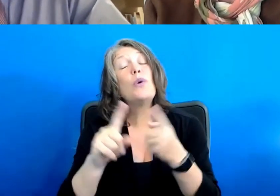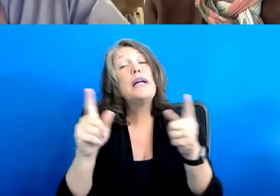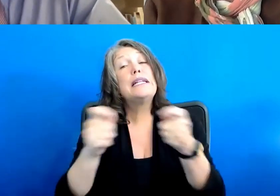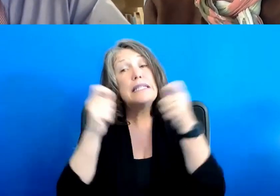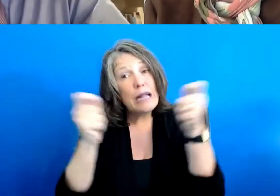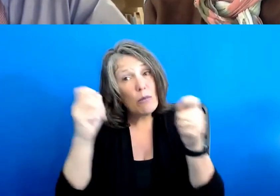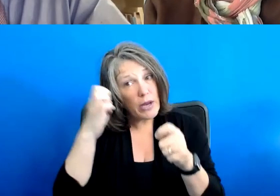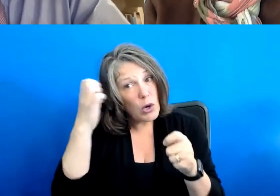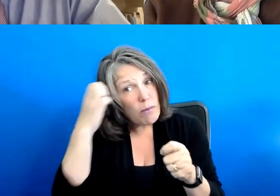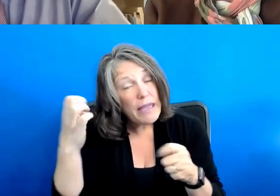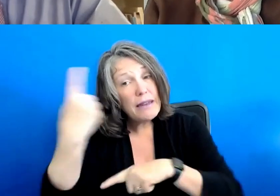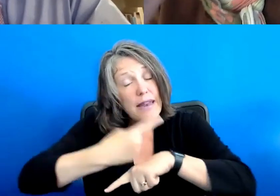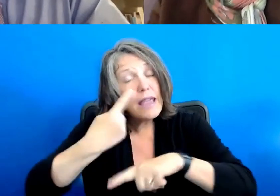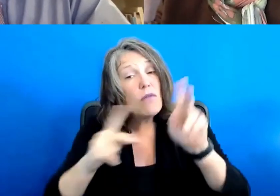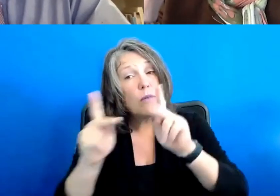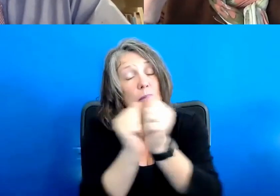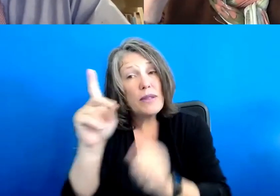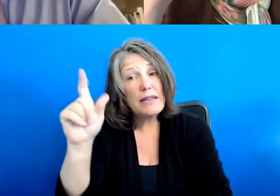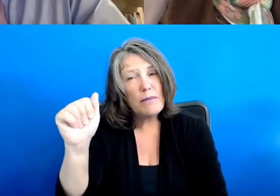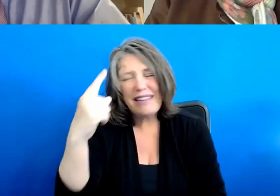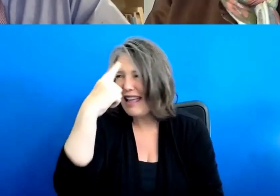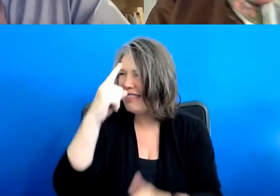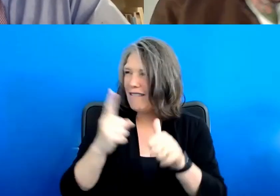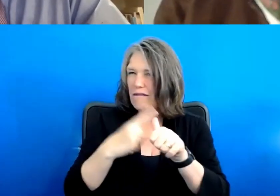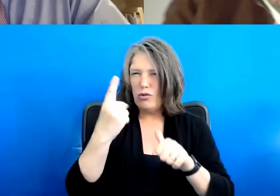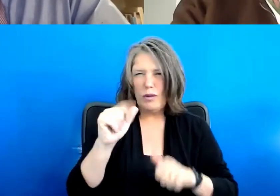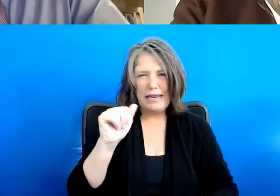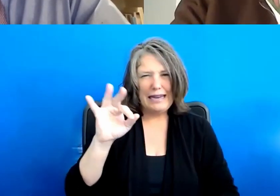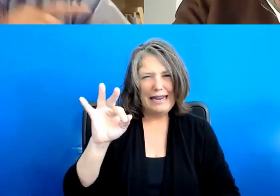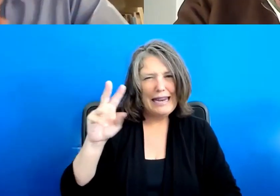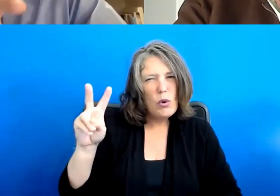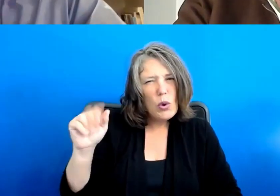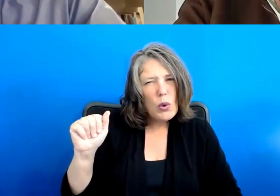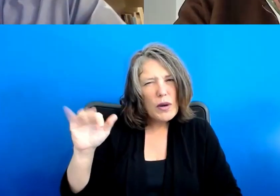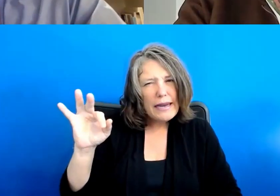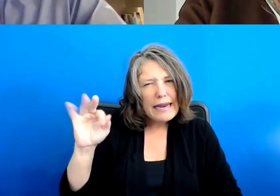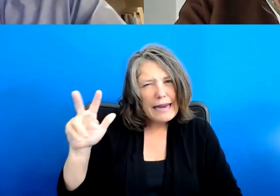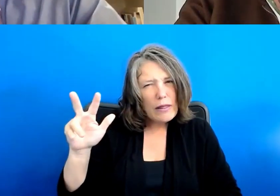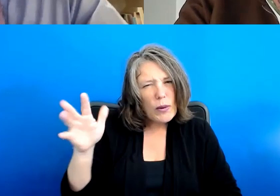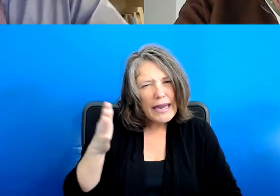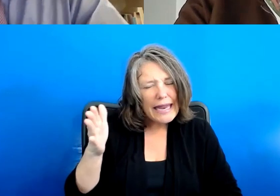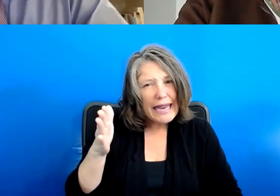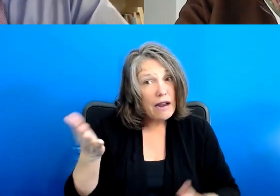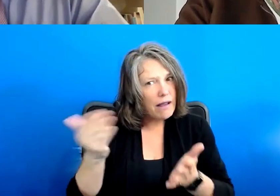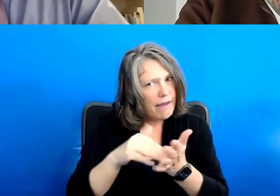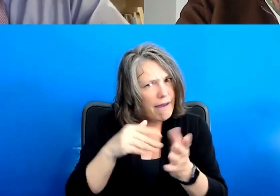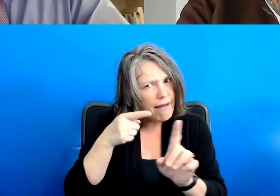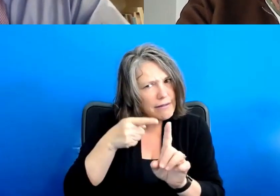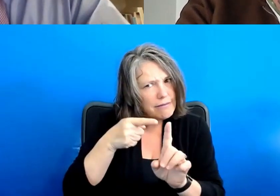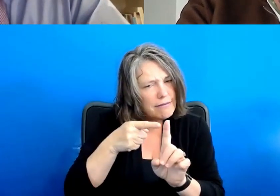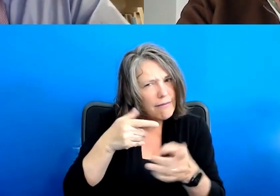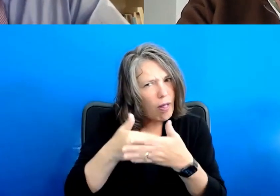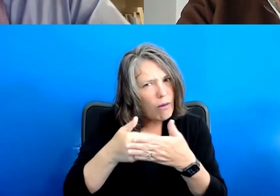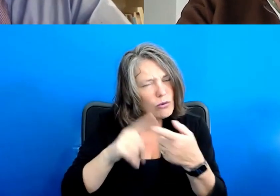with Disabilities. I think the first one was 1992, 93. Again, very close in point to the Americans